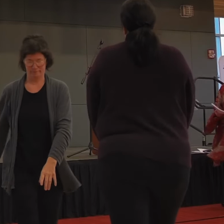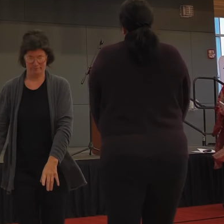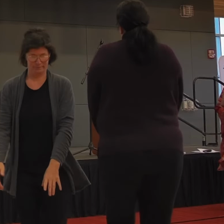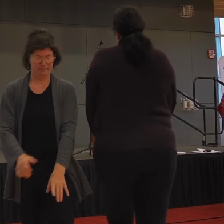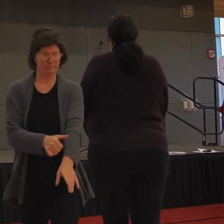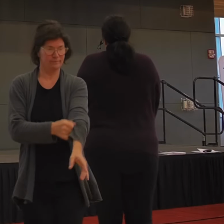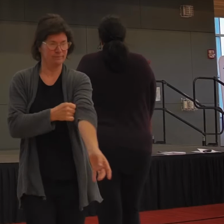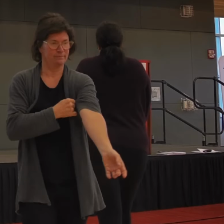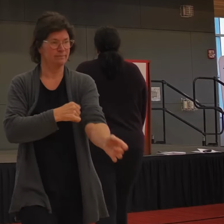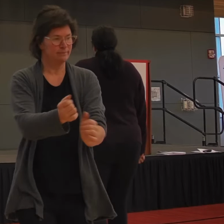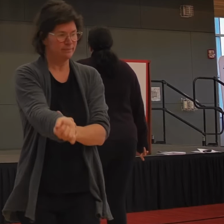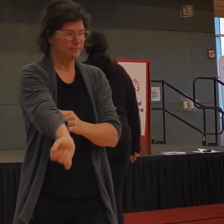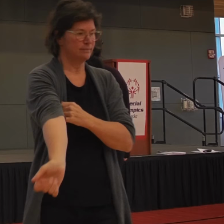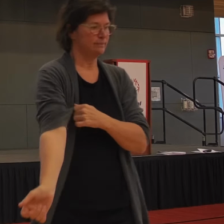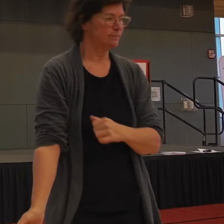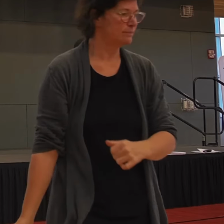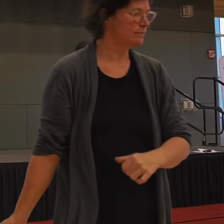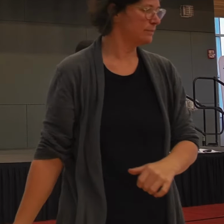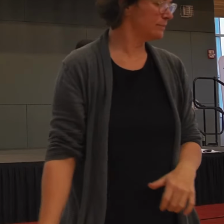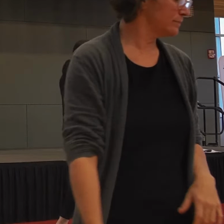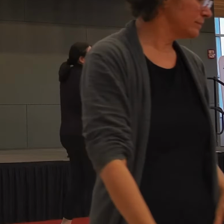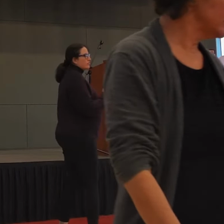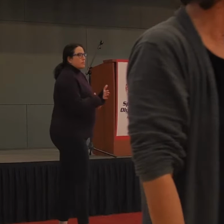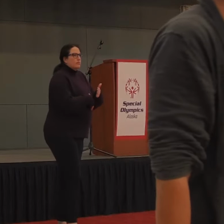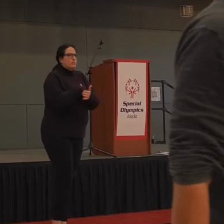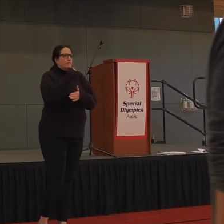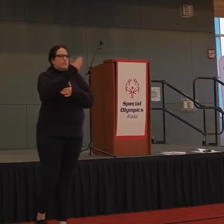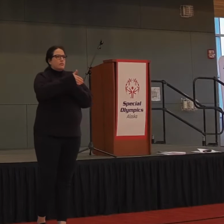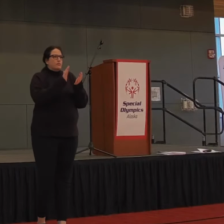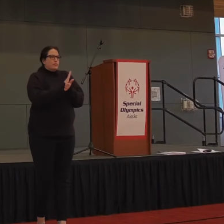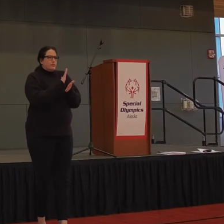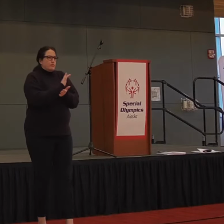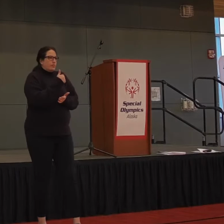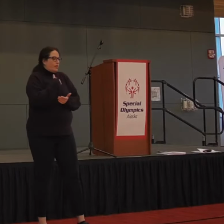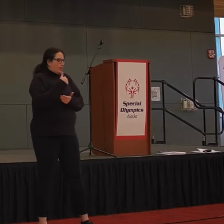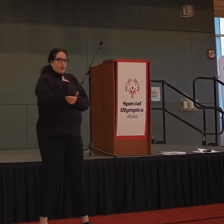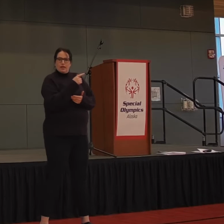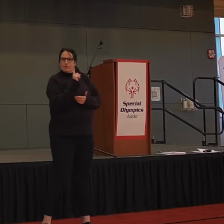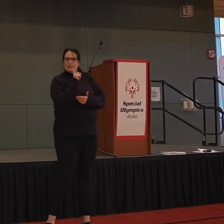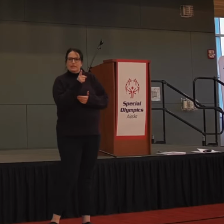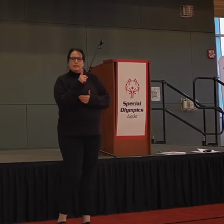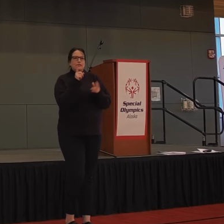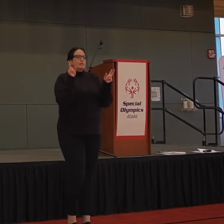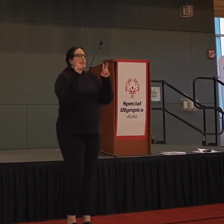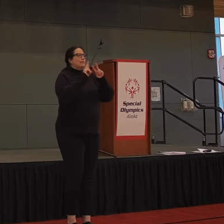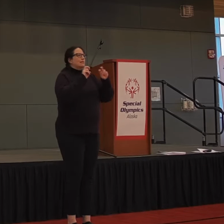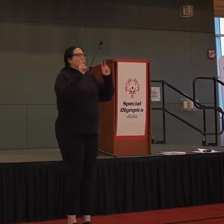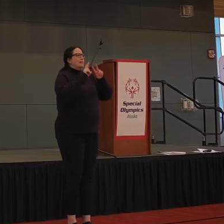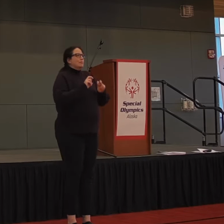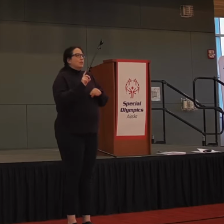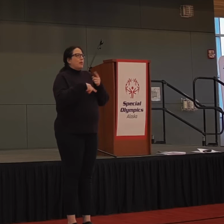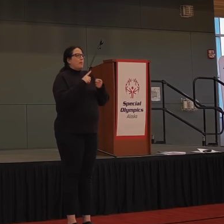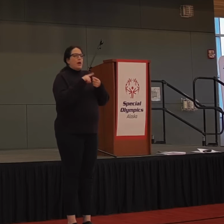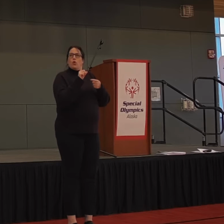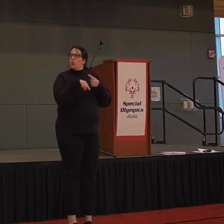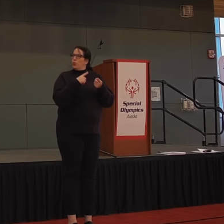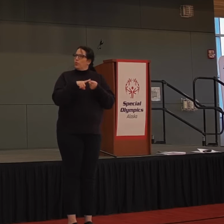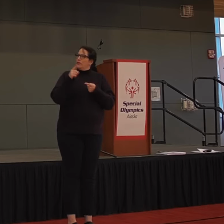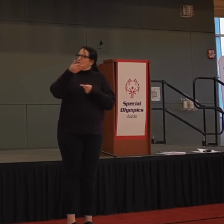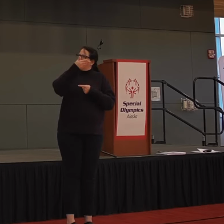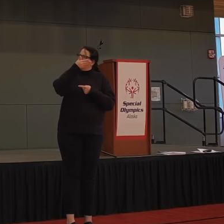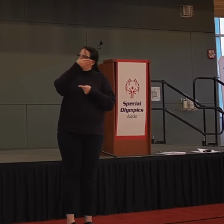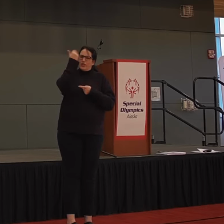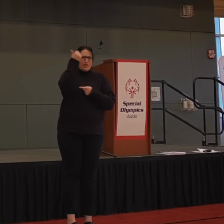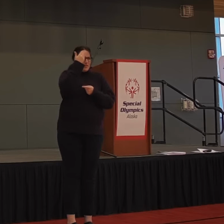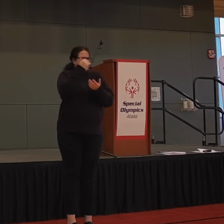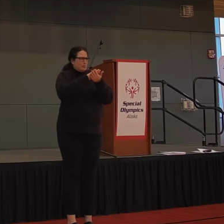The next sheet I have is an assessment about when does forgetting become a disease. I know a